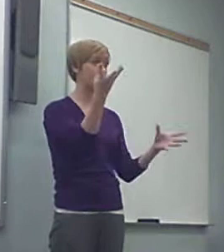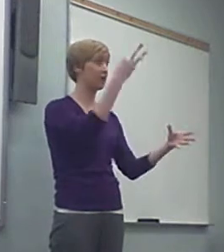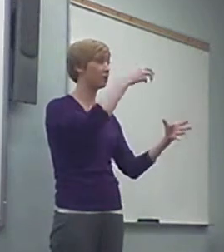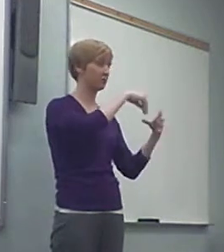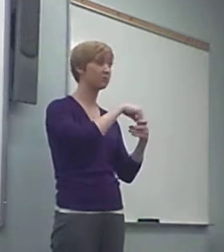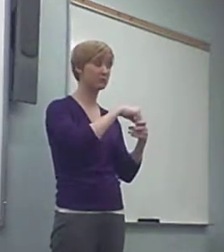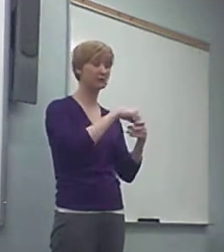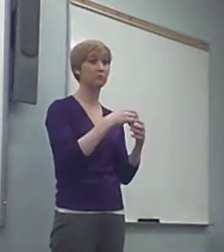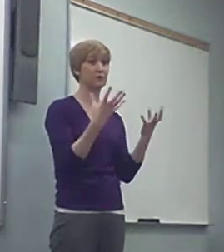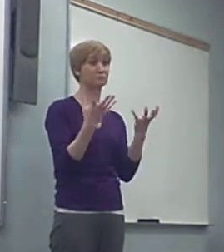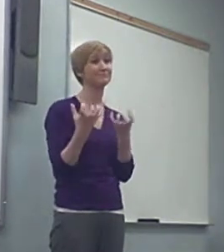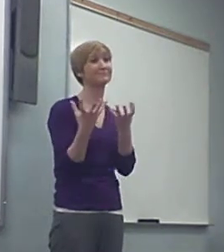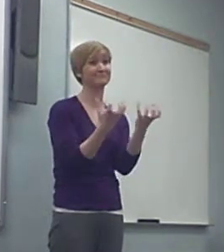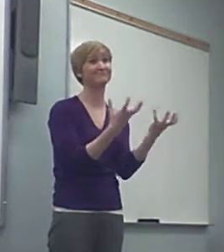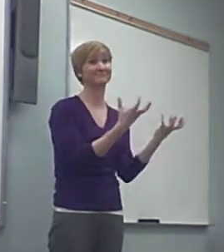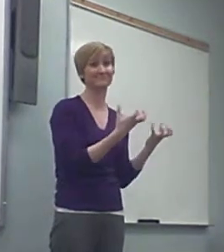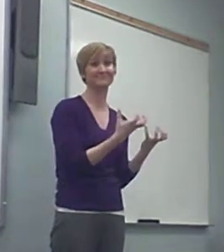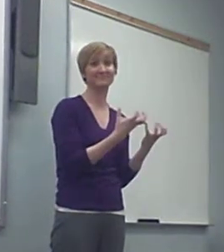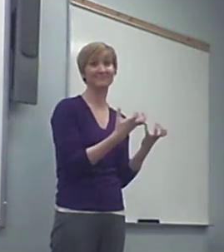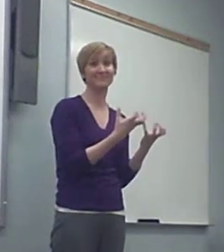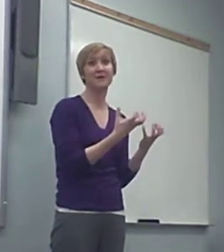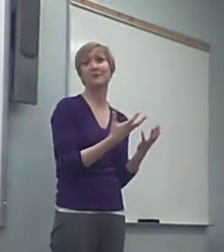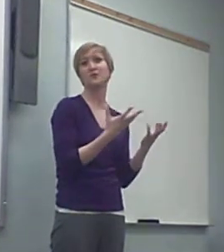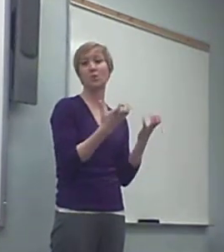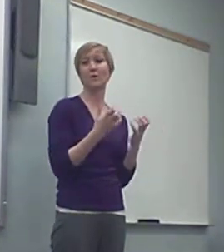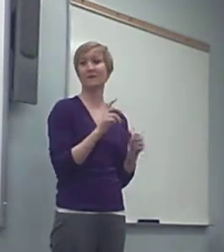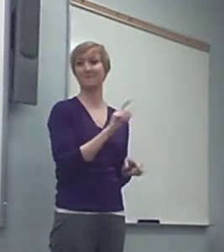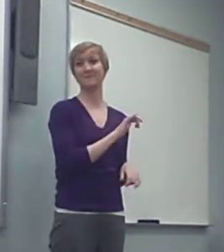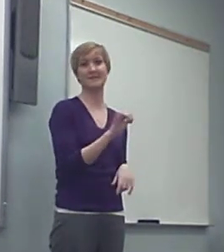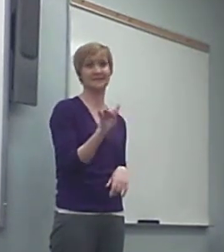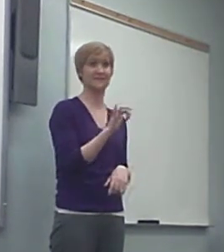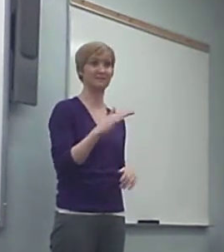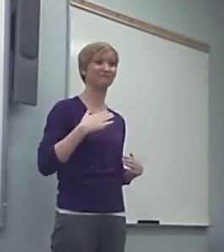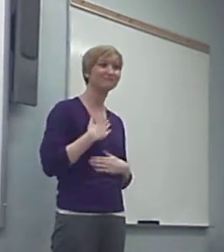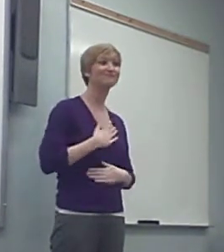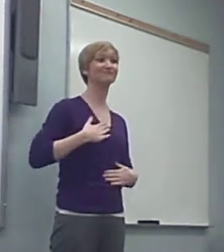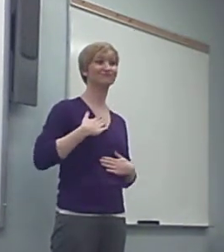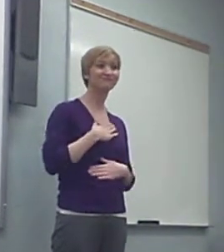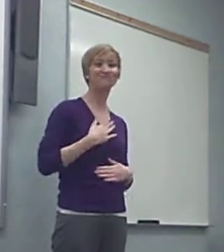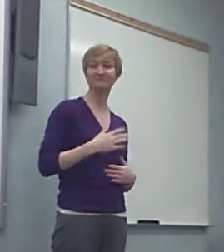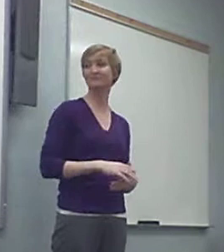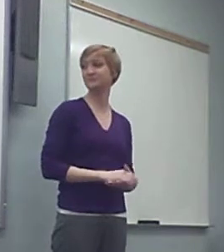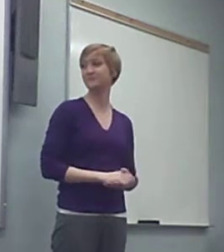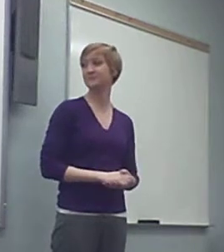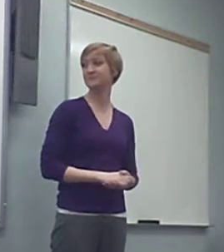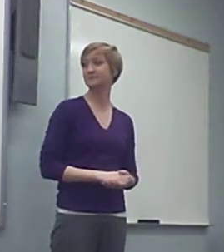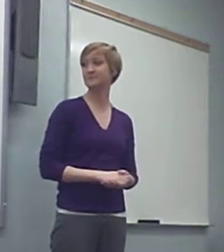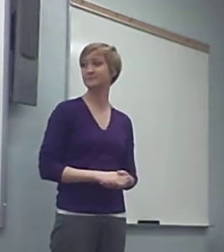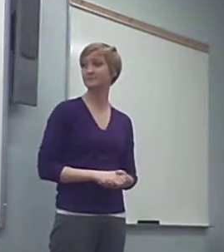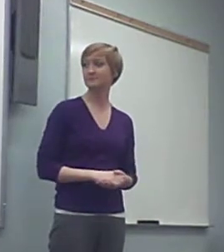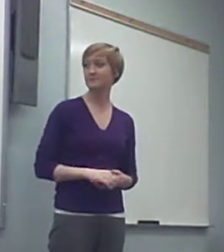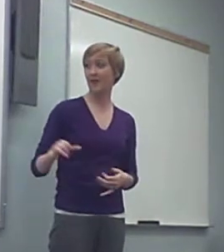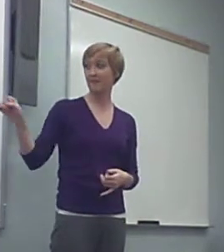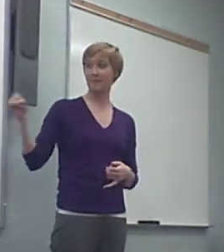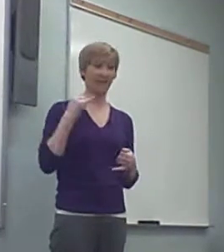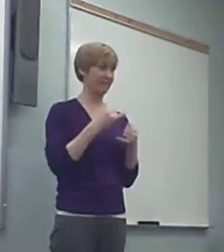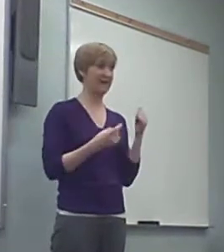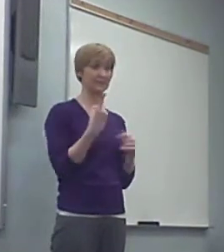to have the same kind of enjoyment we do in the setting. And then this would be the